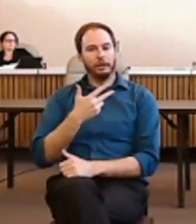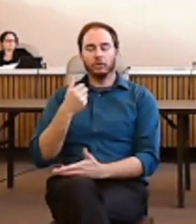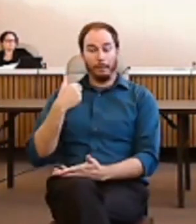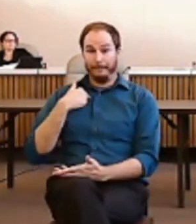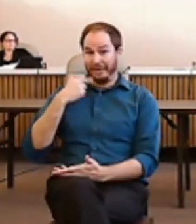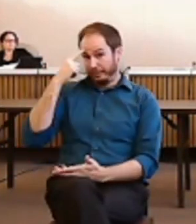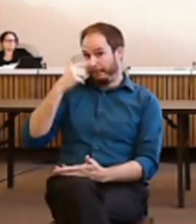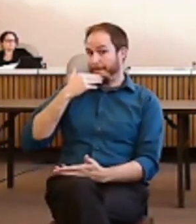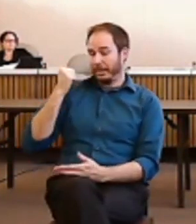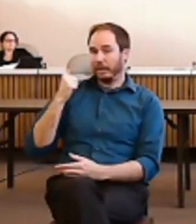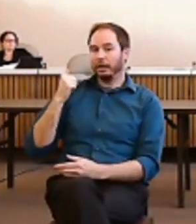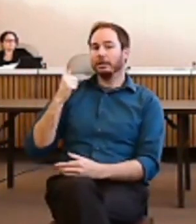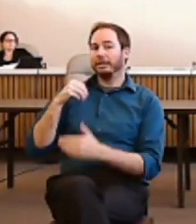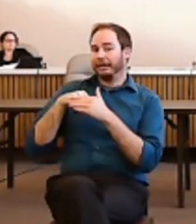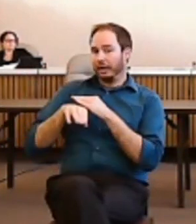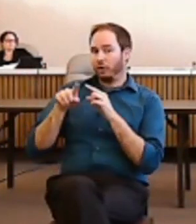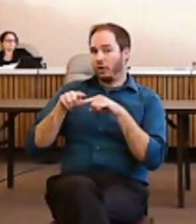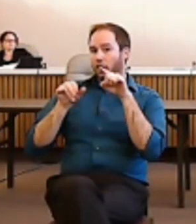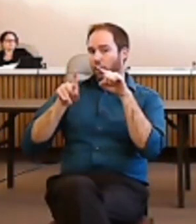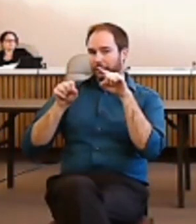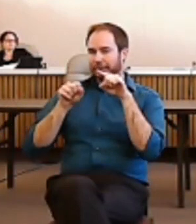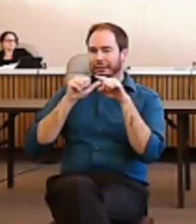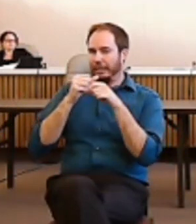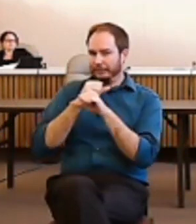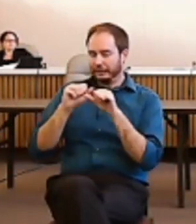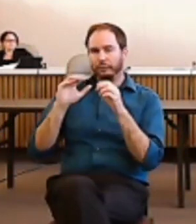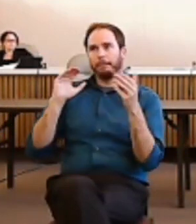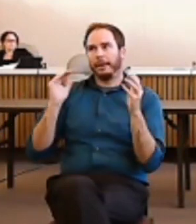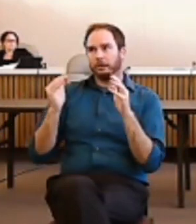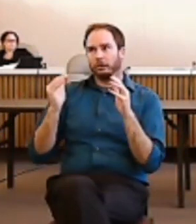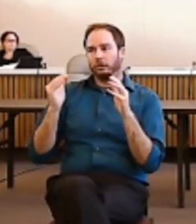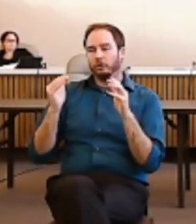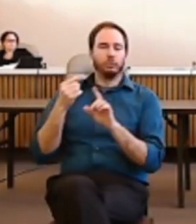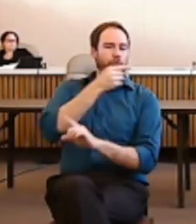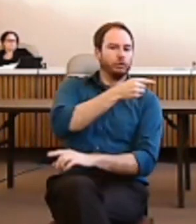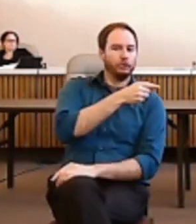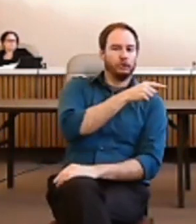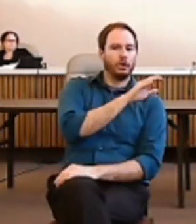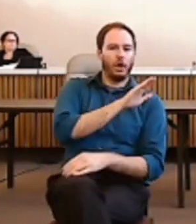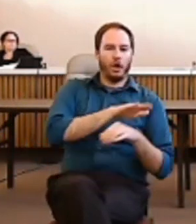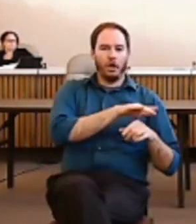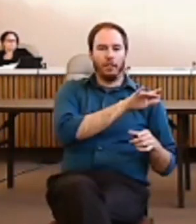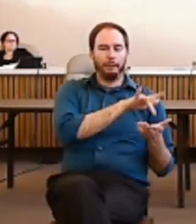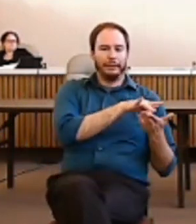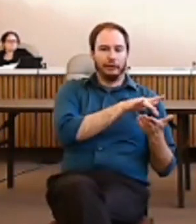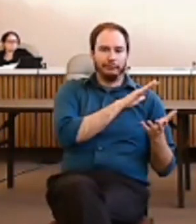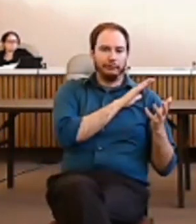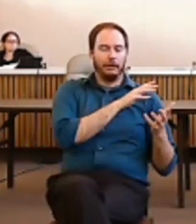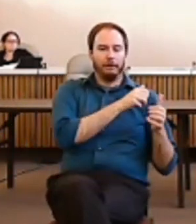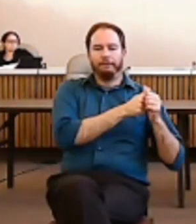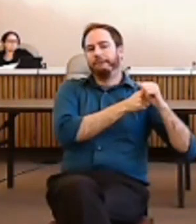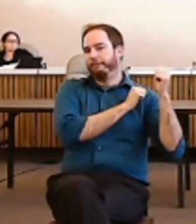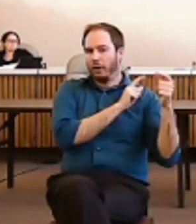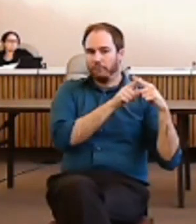to Calkins Road actually makes this less safe, unlike the other scenario, because that other entrance is far enough from